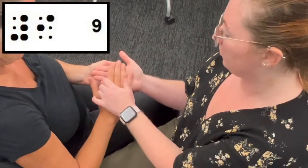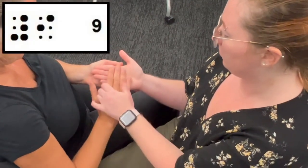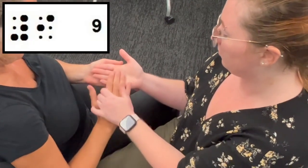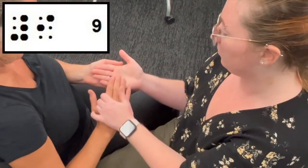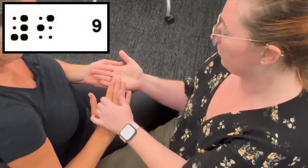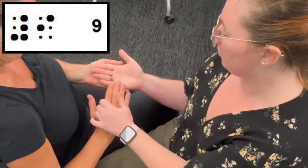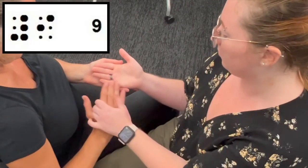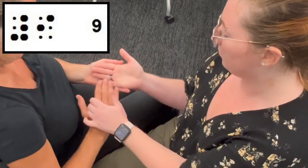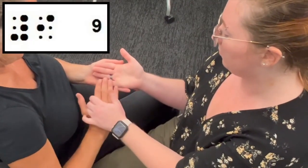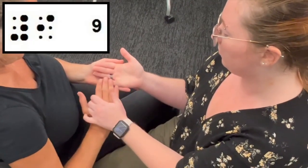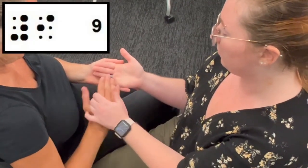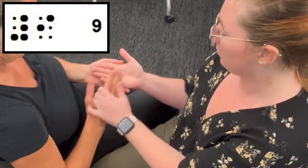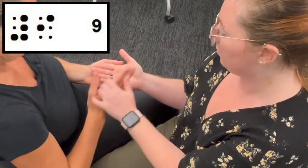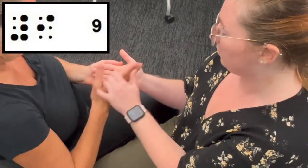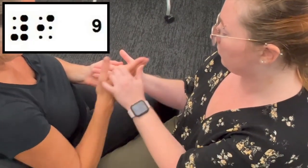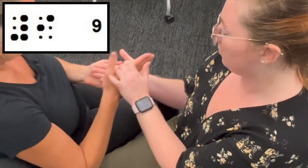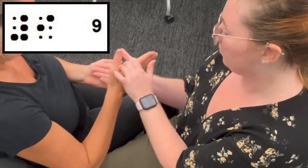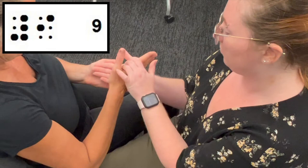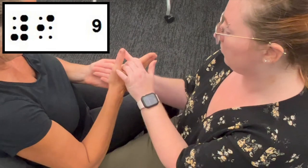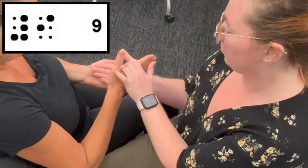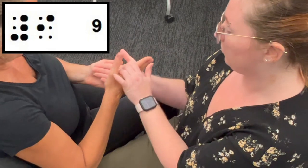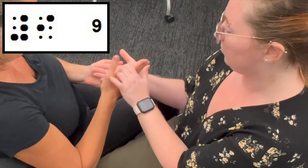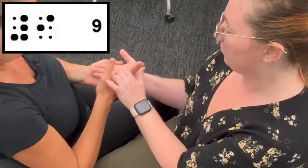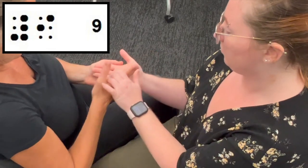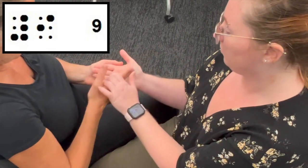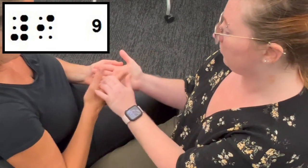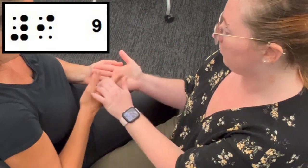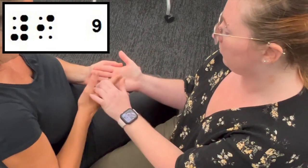9 is dots 2 and 4.